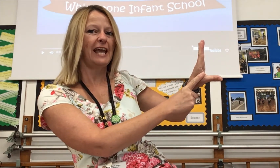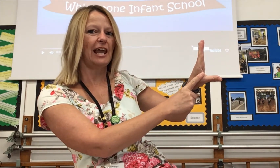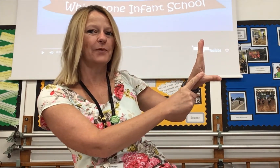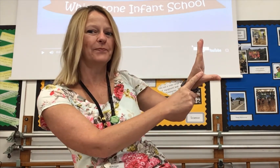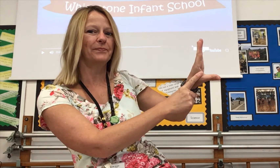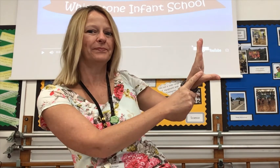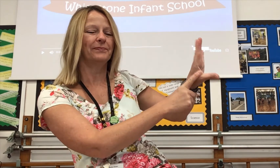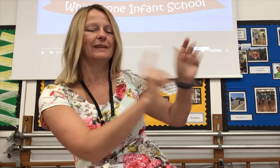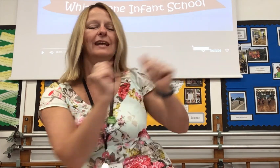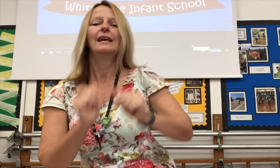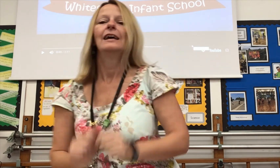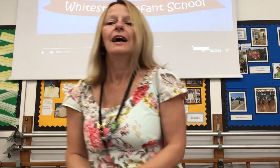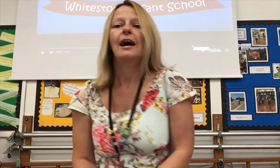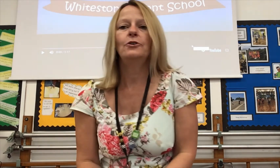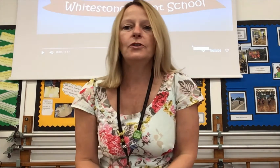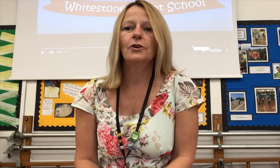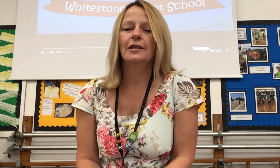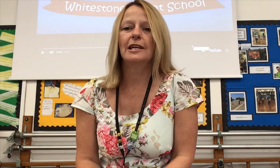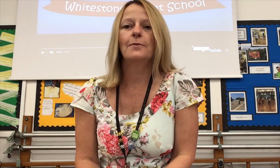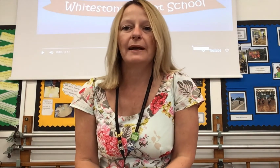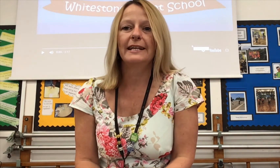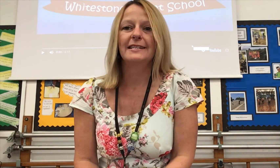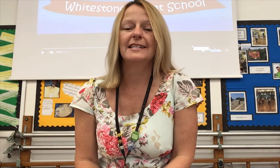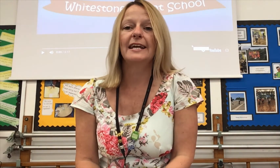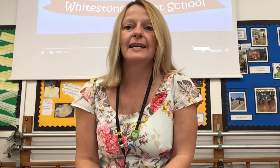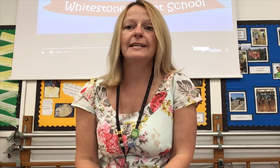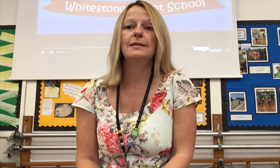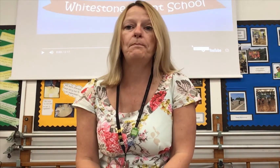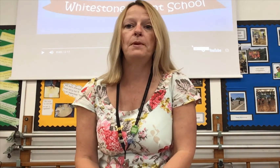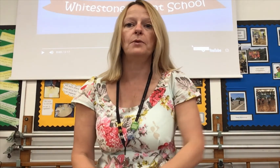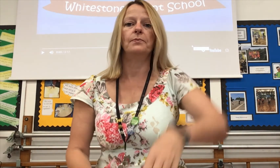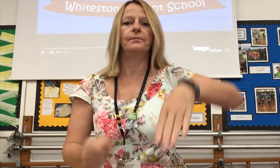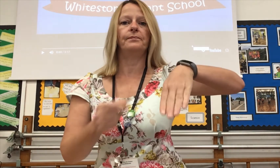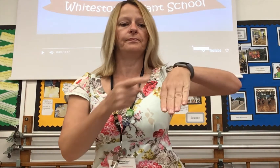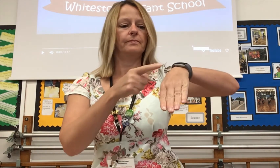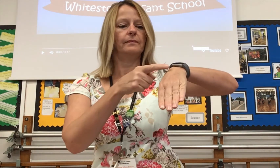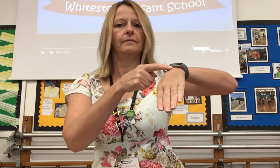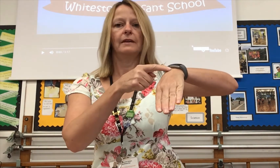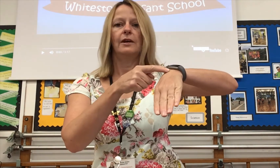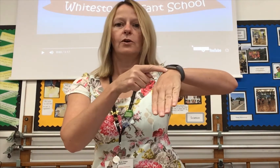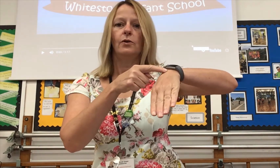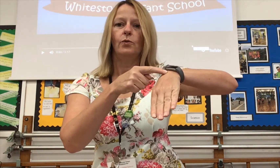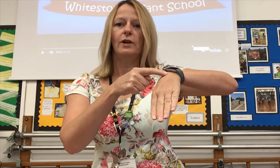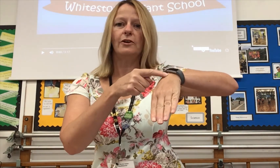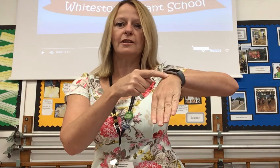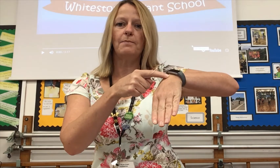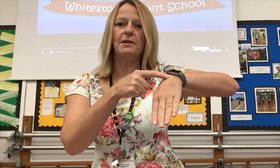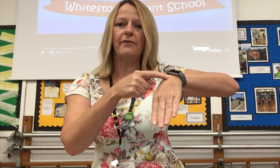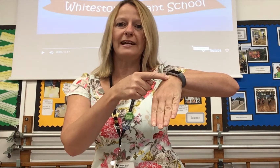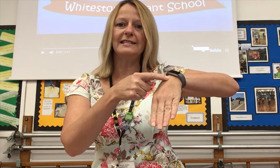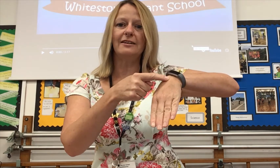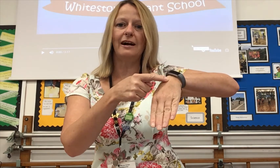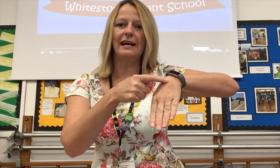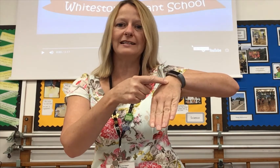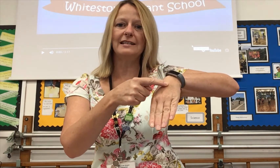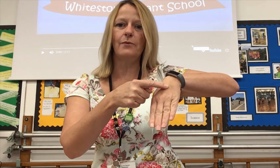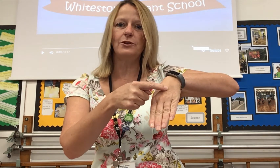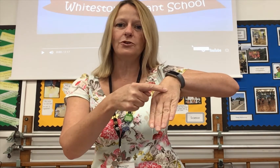Yellow. Another colour that you might need today is blue. We look at the blue veins in our hands and we just